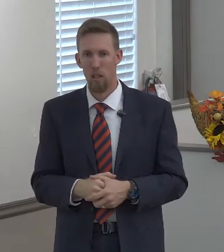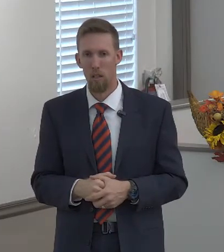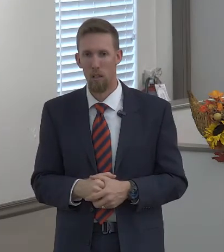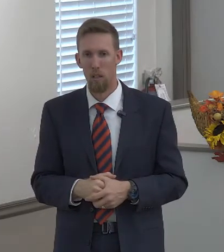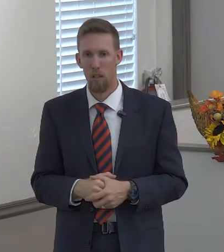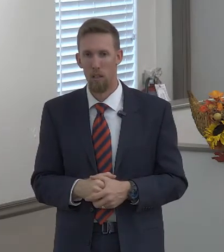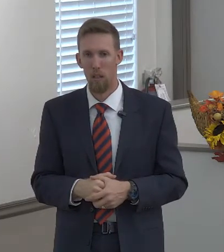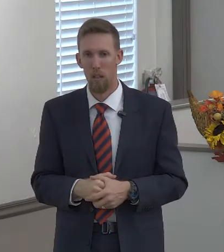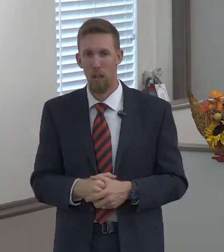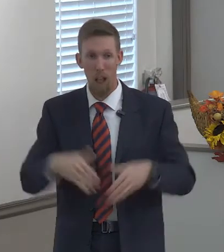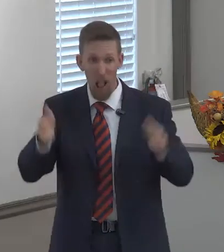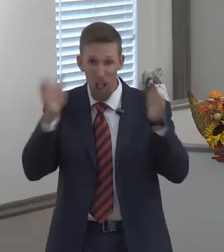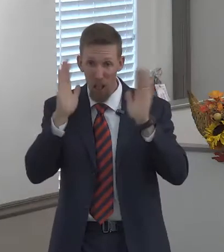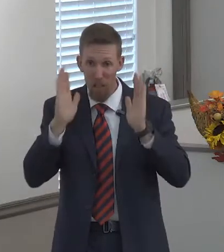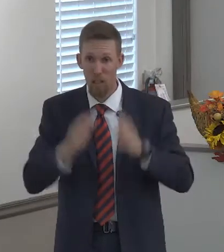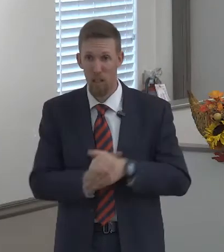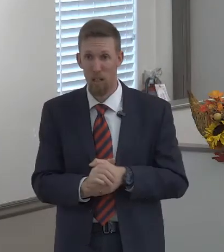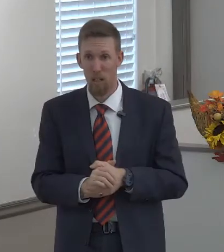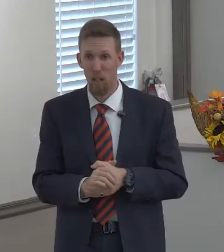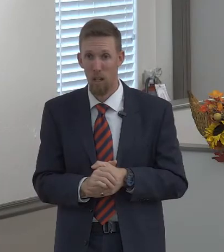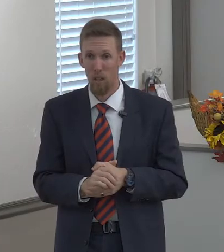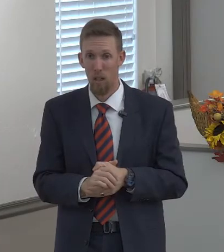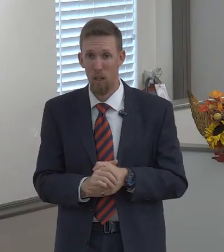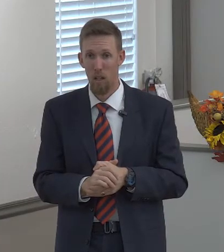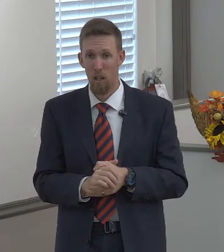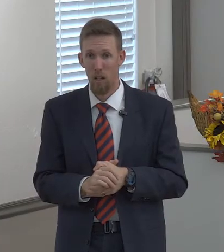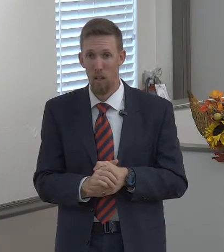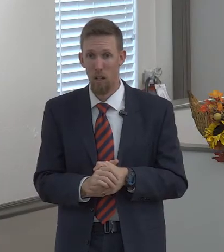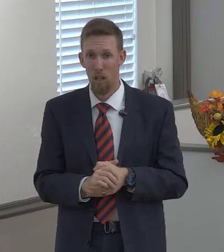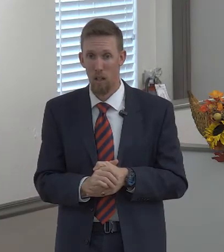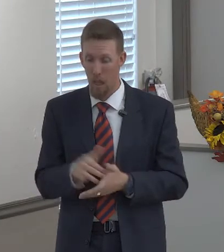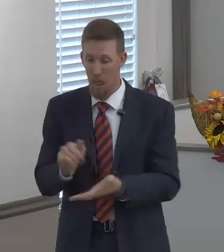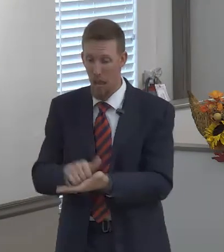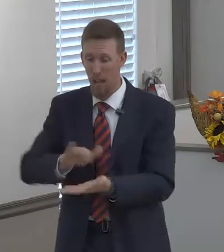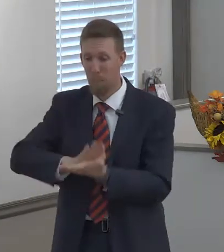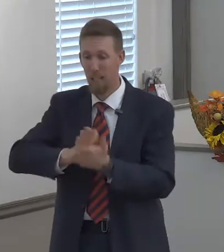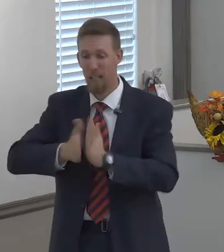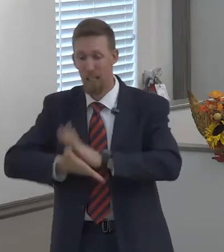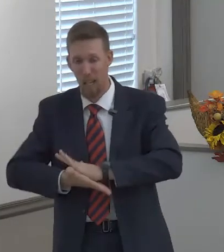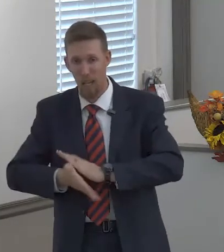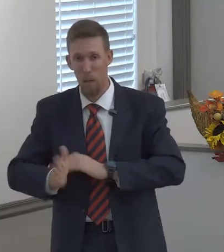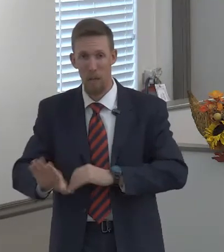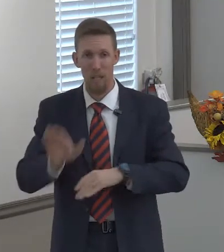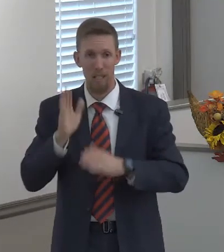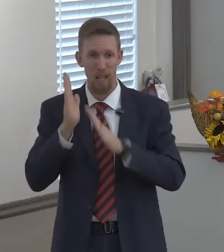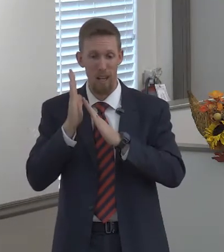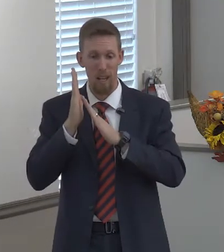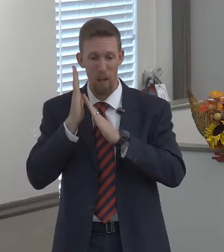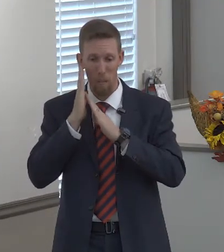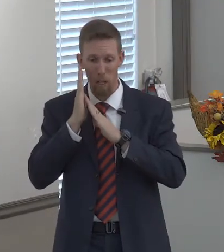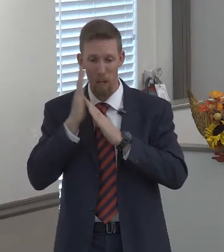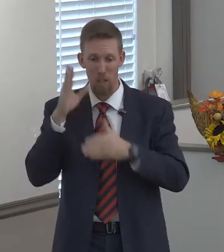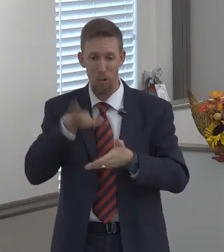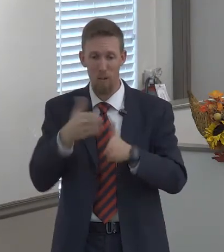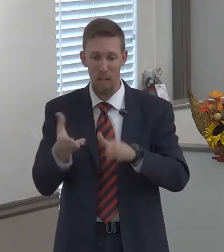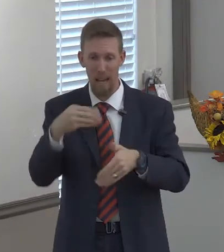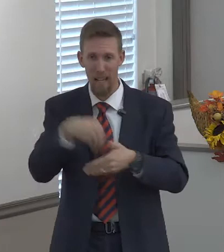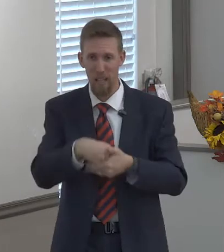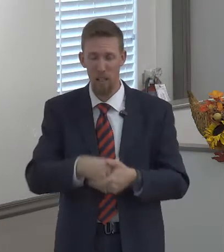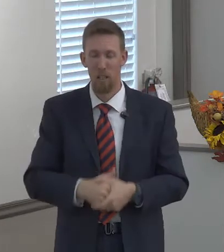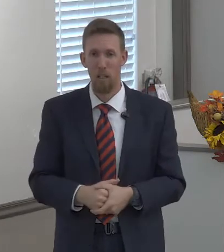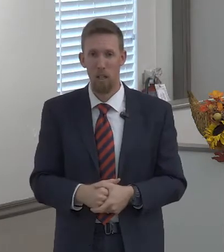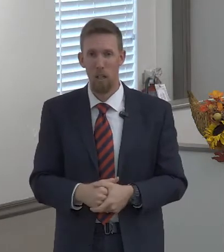But he made this comment to one of the girls, and she shared it with me. And it was the only thing that